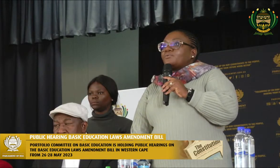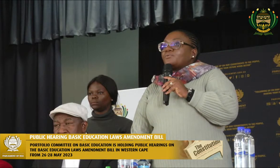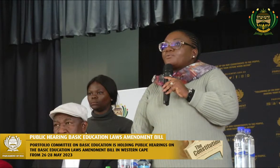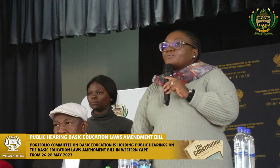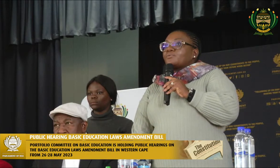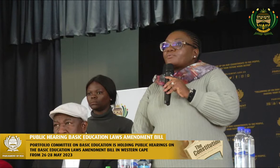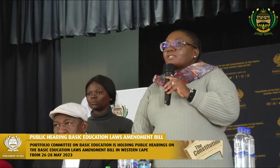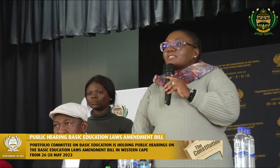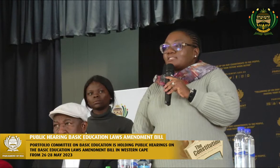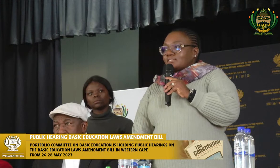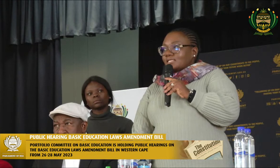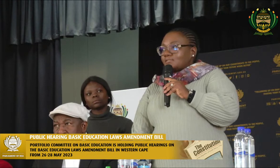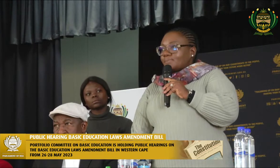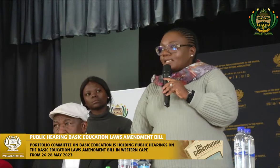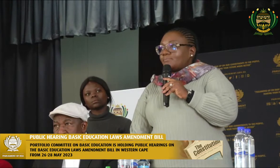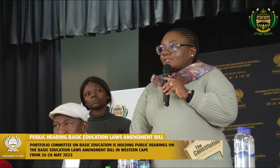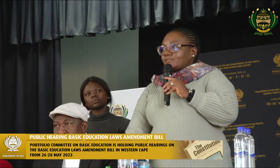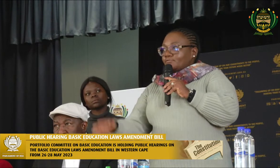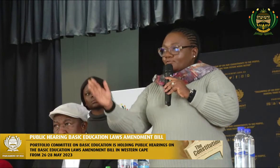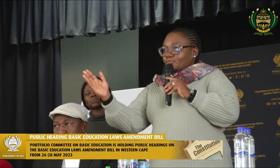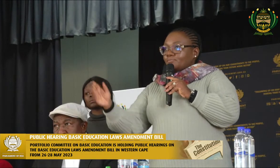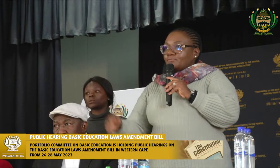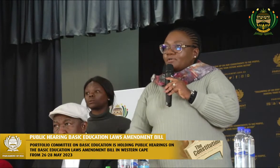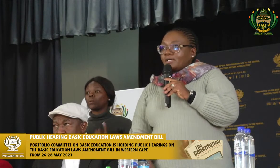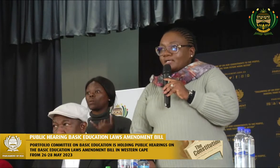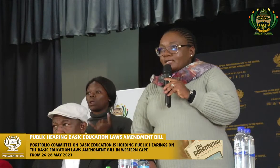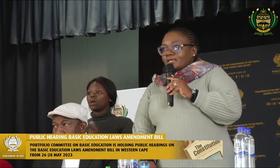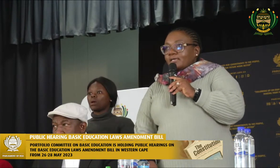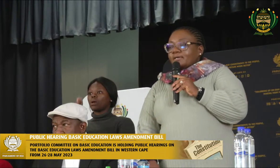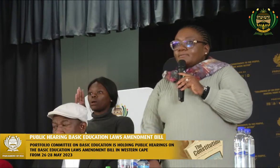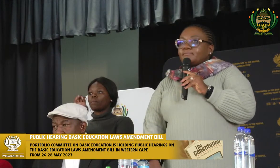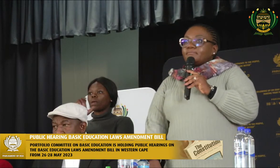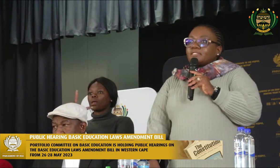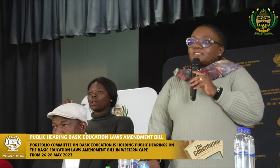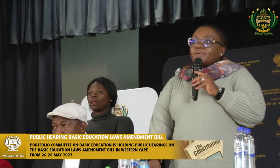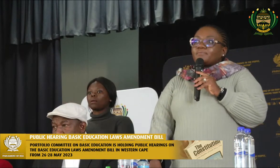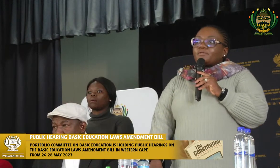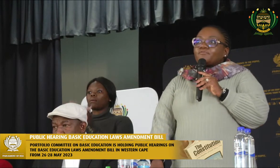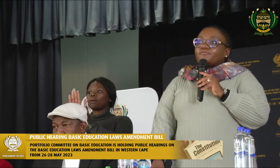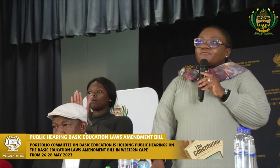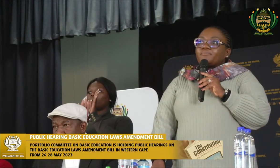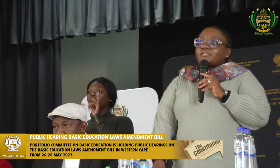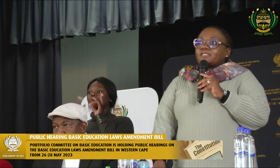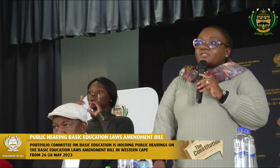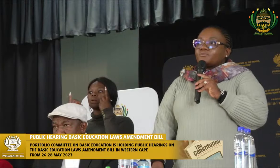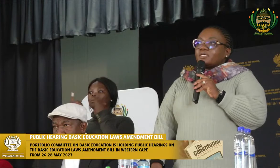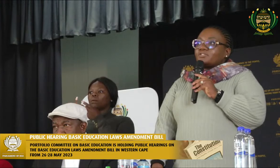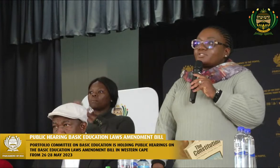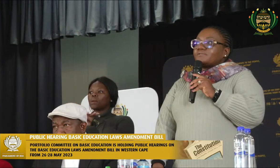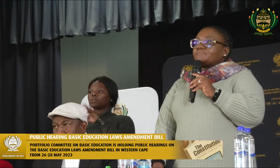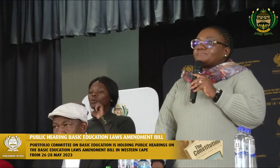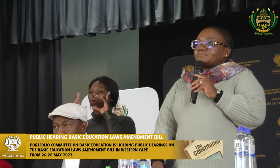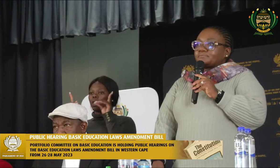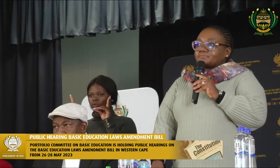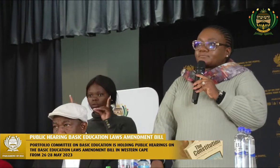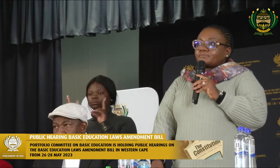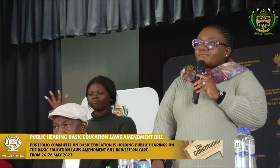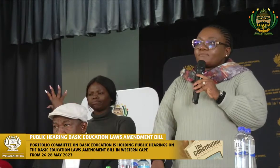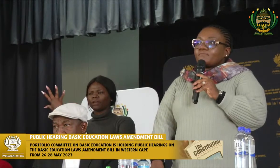Now, that's Bella Bill from the Department of Basic Education.